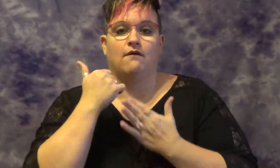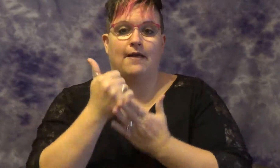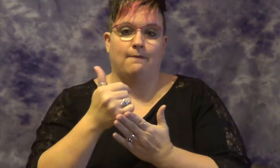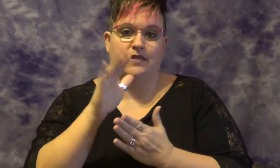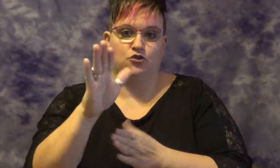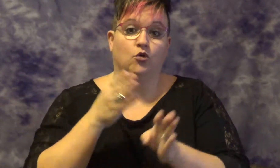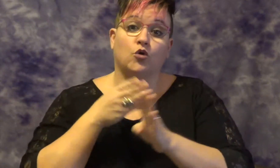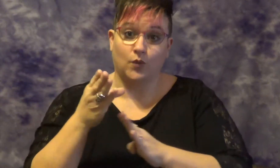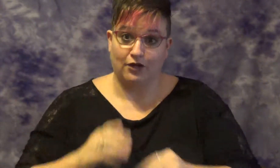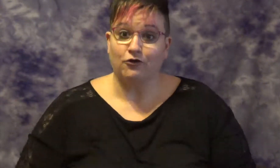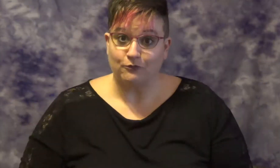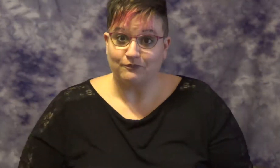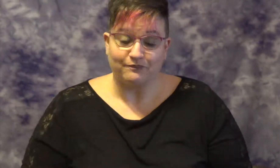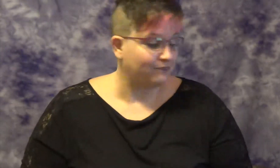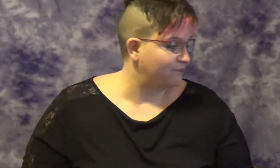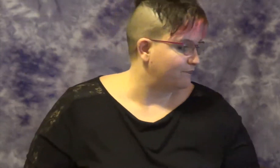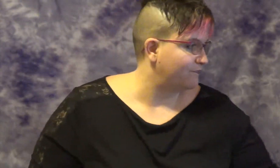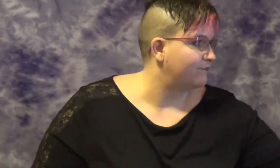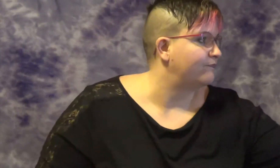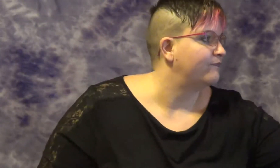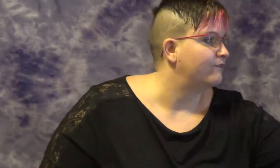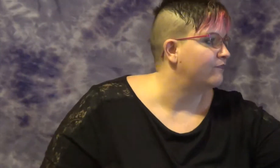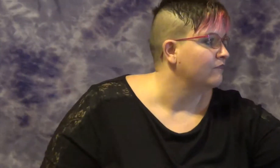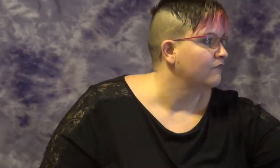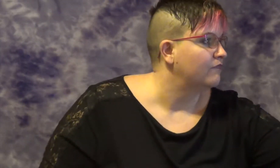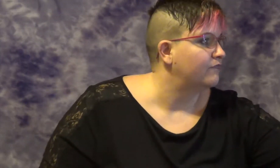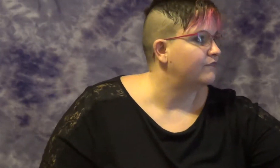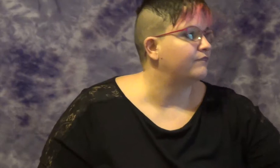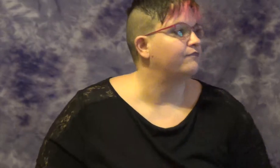with speeches as well as it'll help your career as an interpreter.